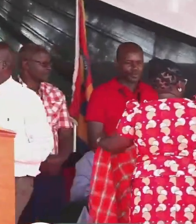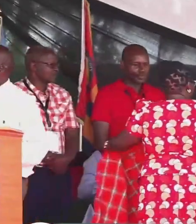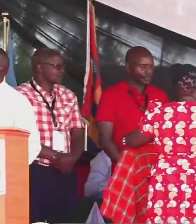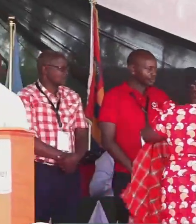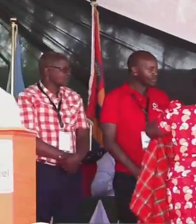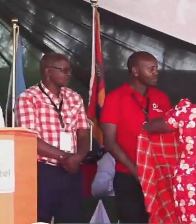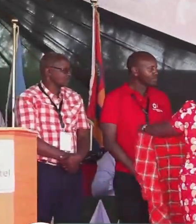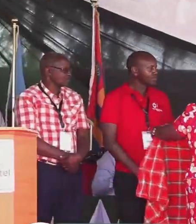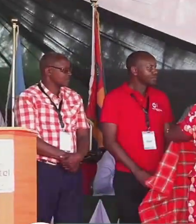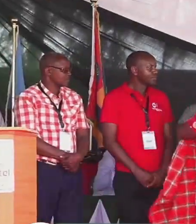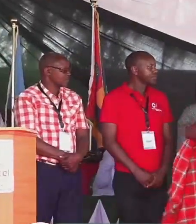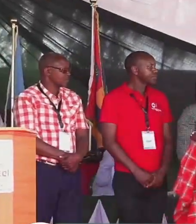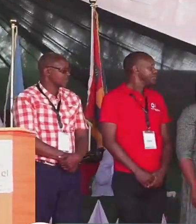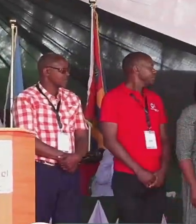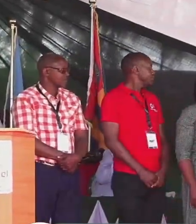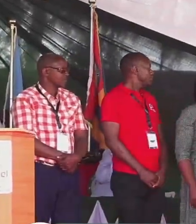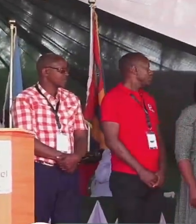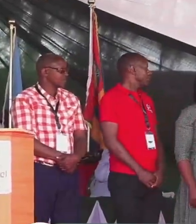Waziri msitoke.